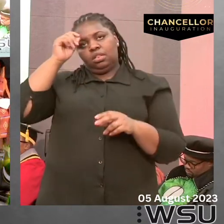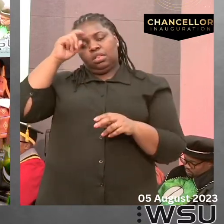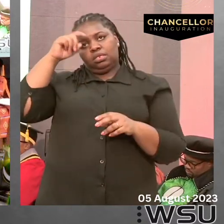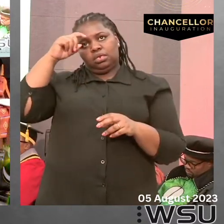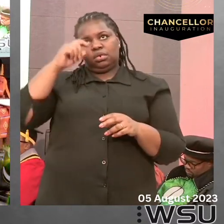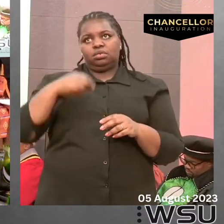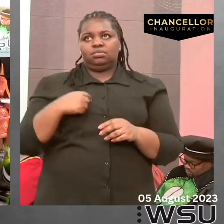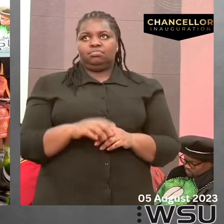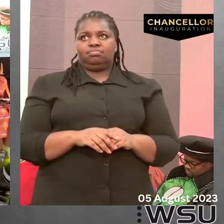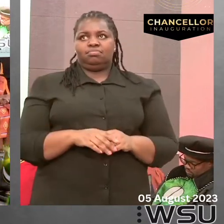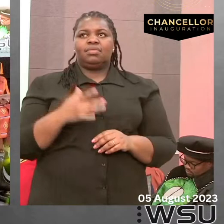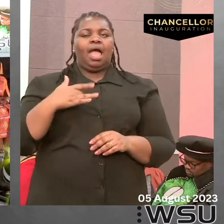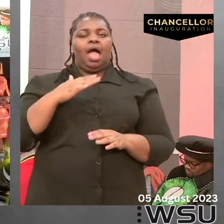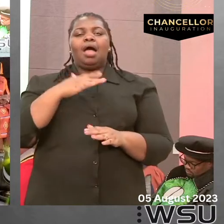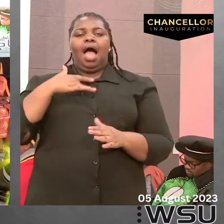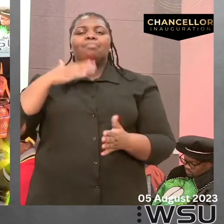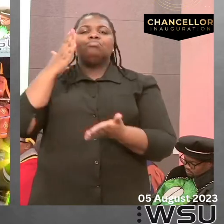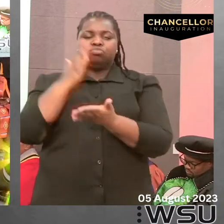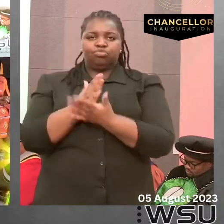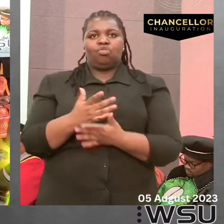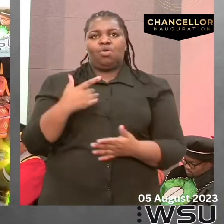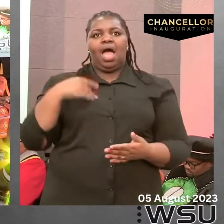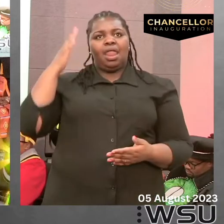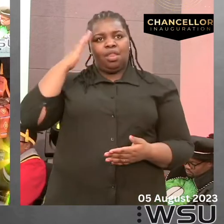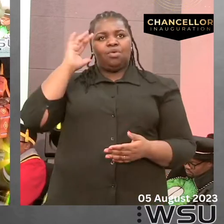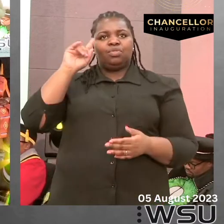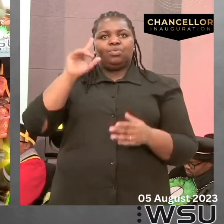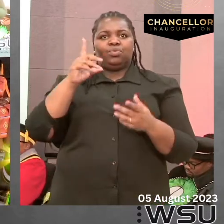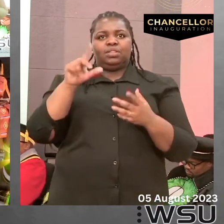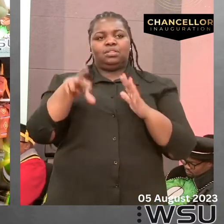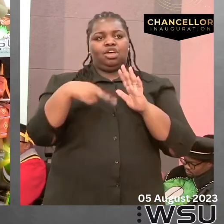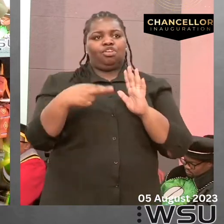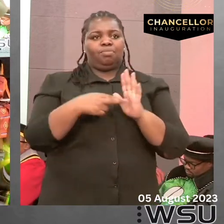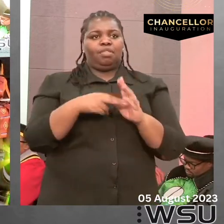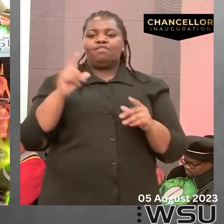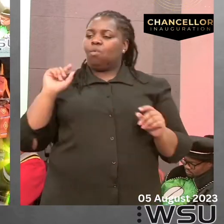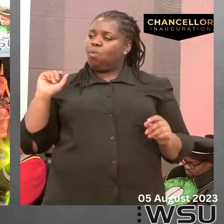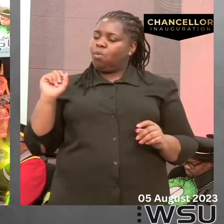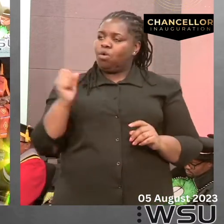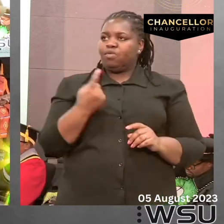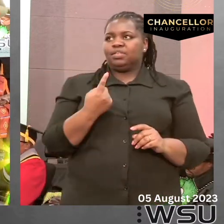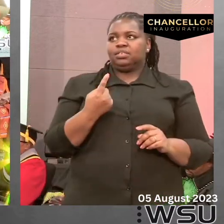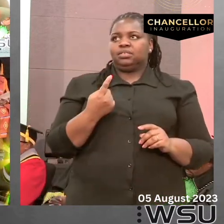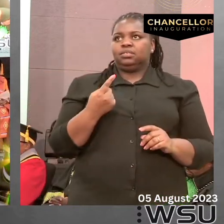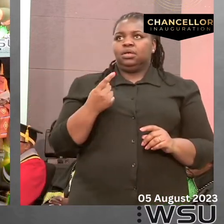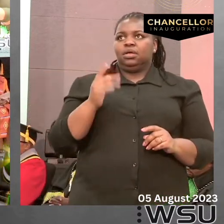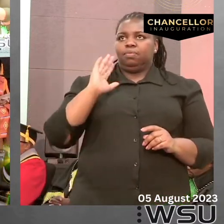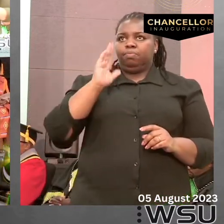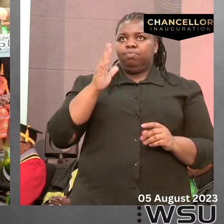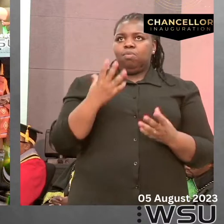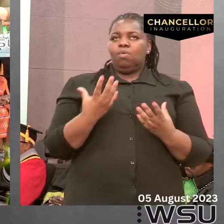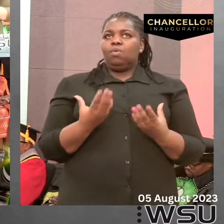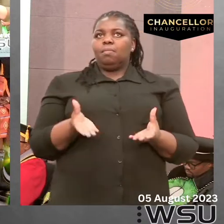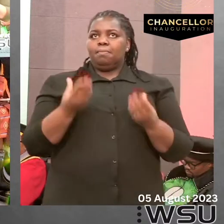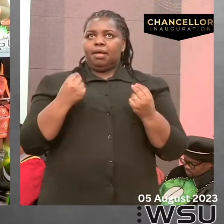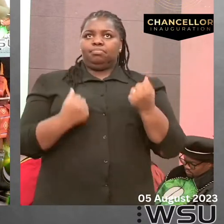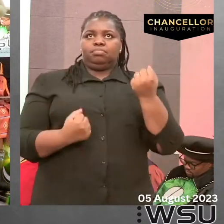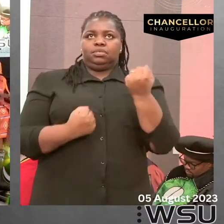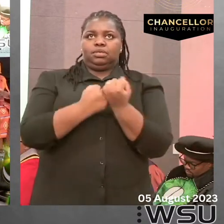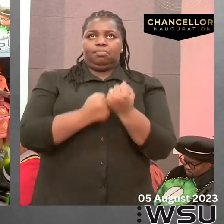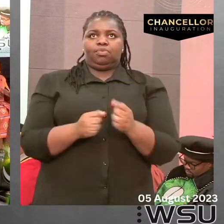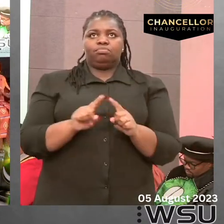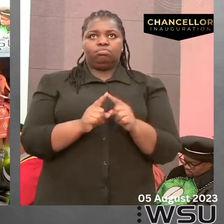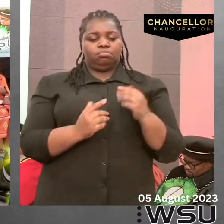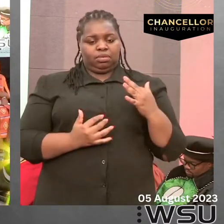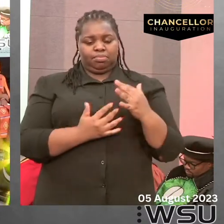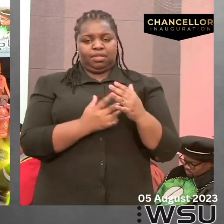I have no doubt she is going to serve as a role model to all of us, and it's going to be a source of support and inspiration to